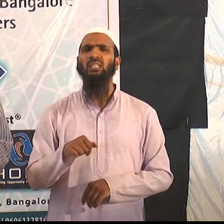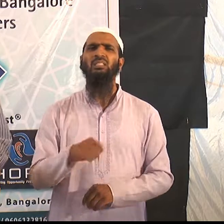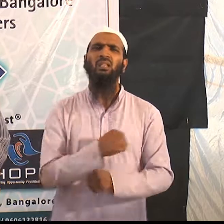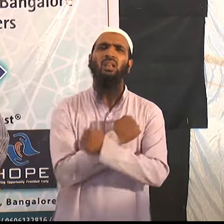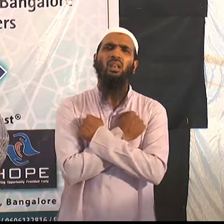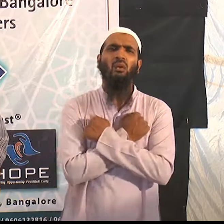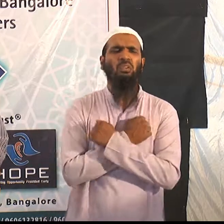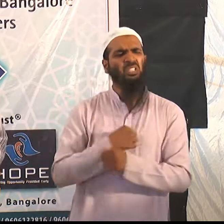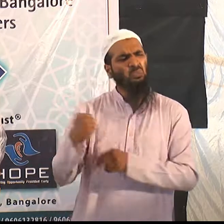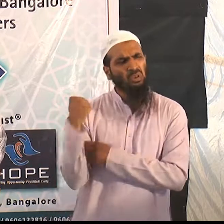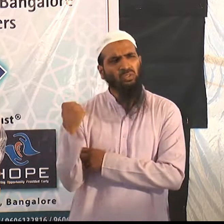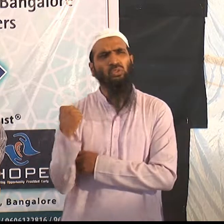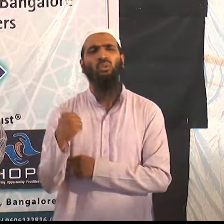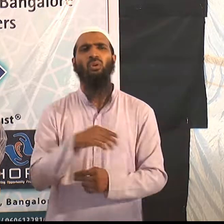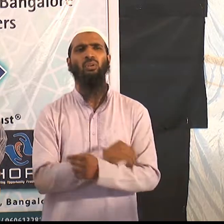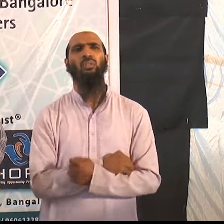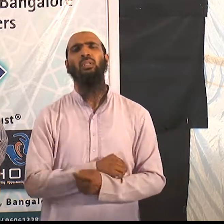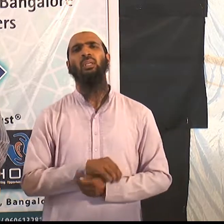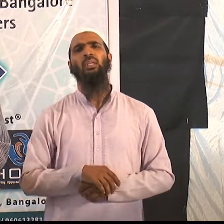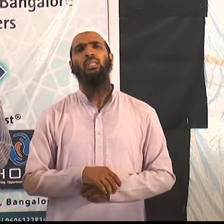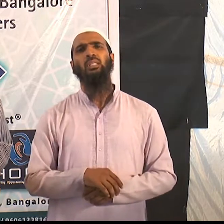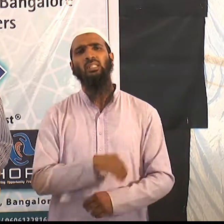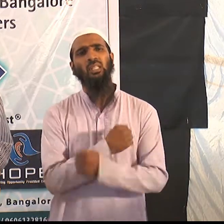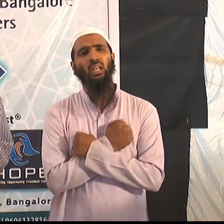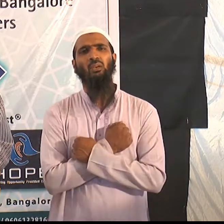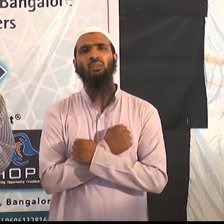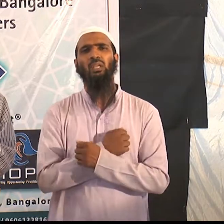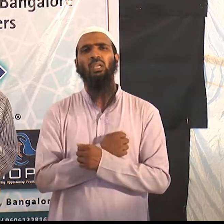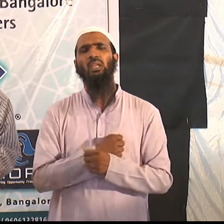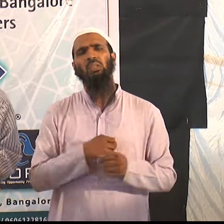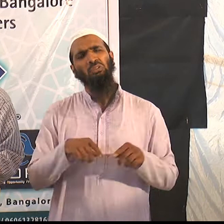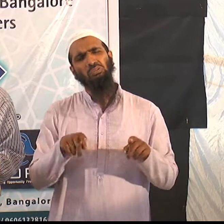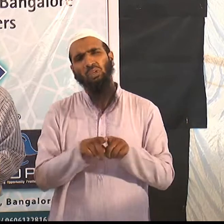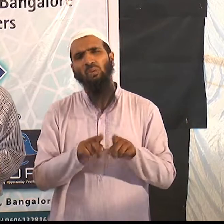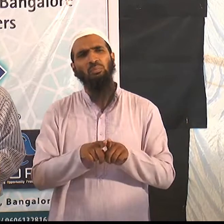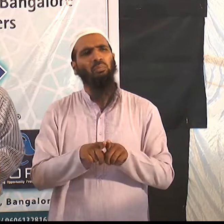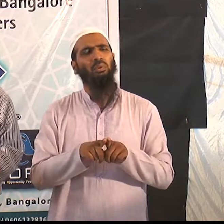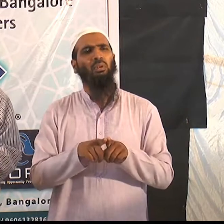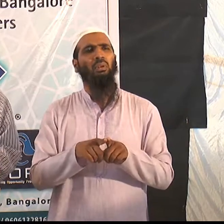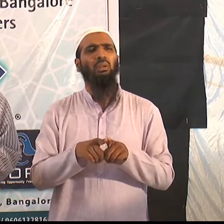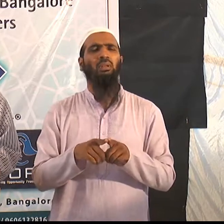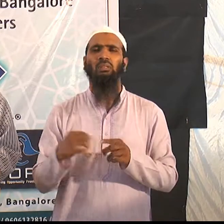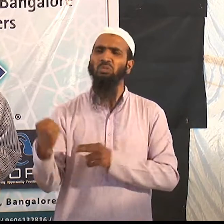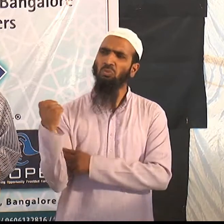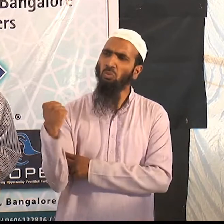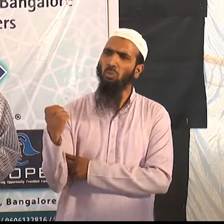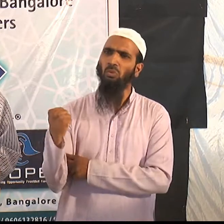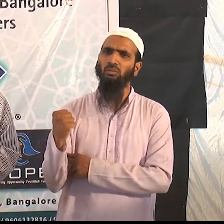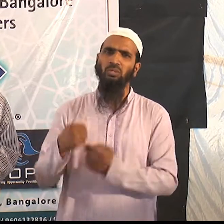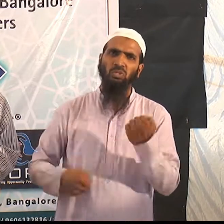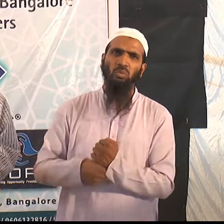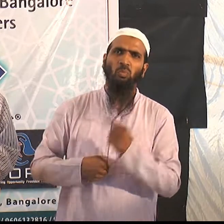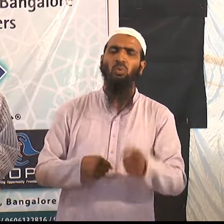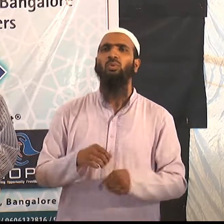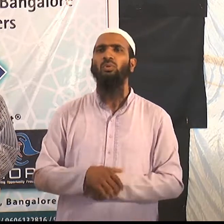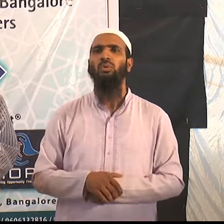tool. Love is such a powerful weapon that it transcends the sovereignty of all nations. Let